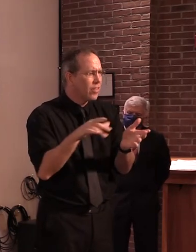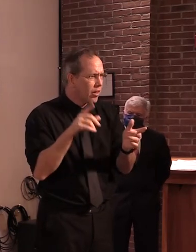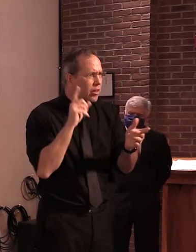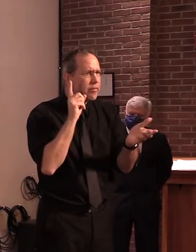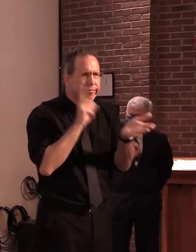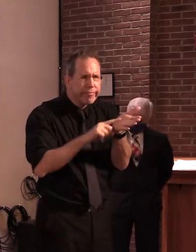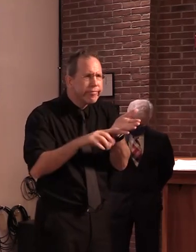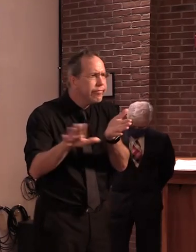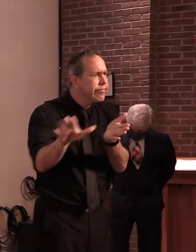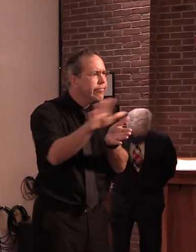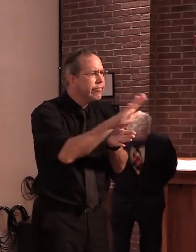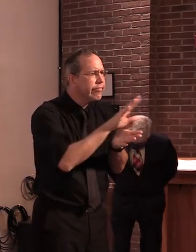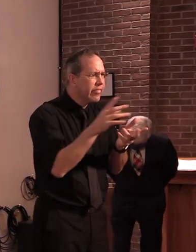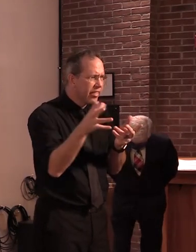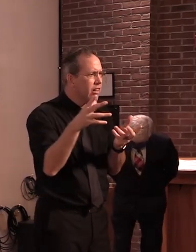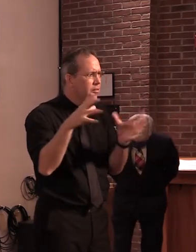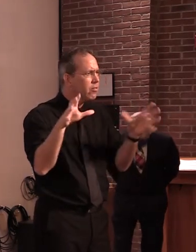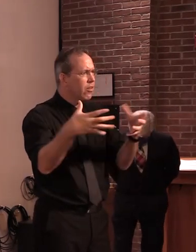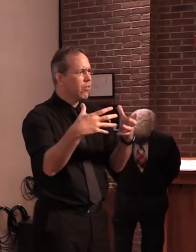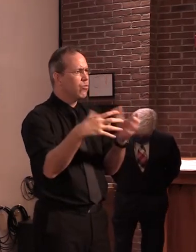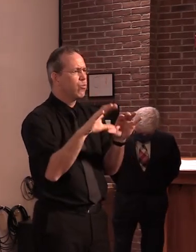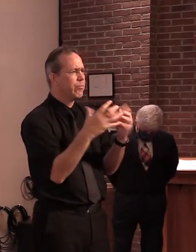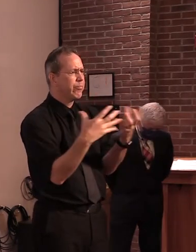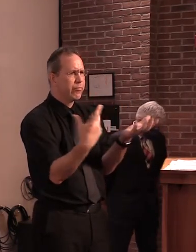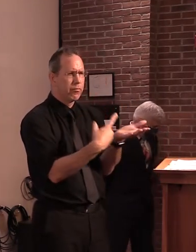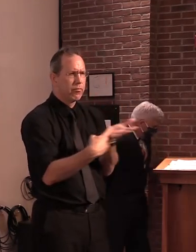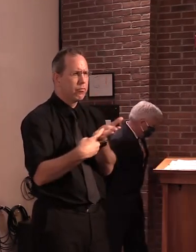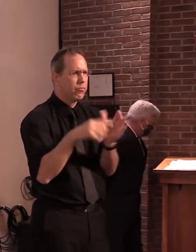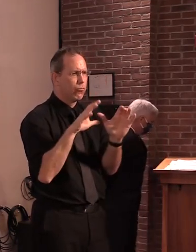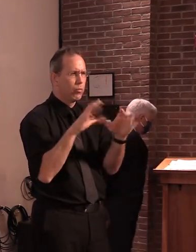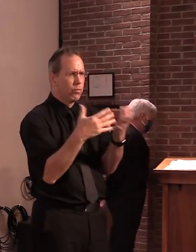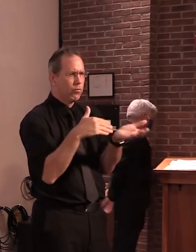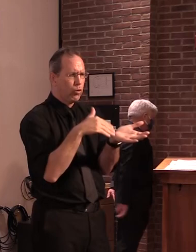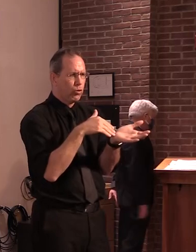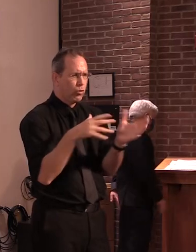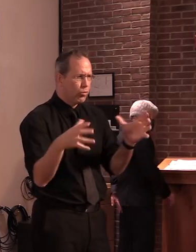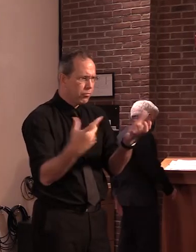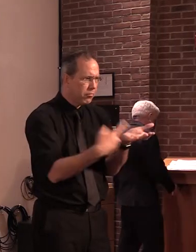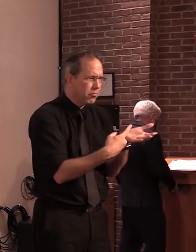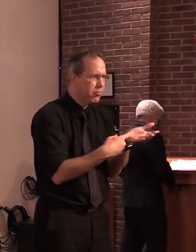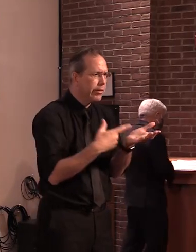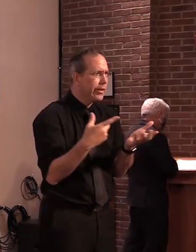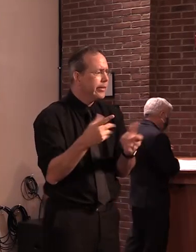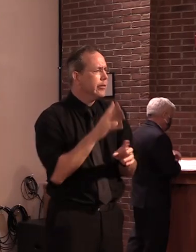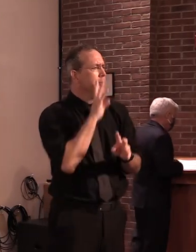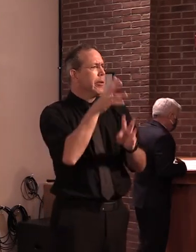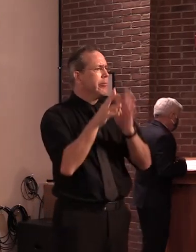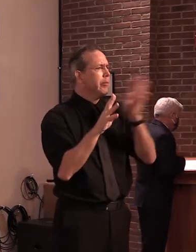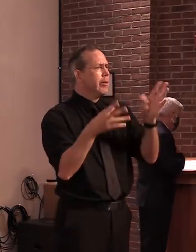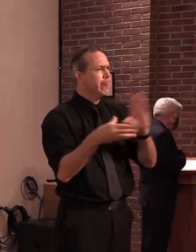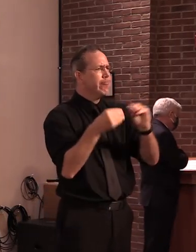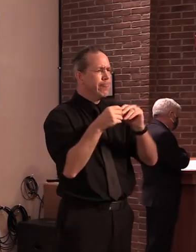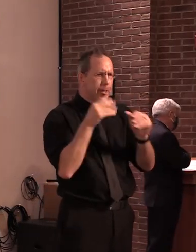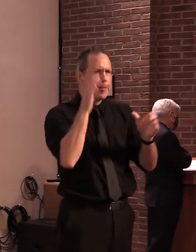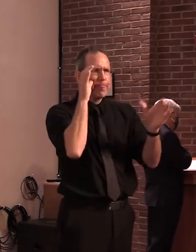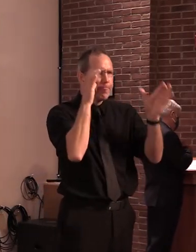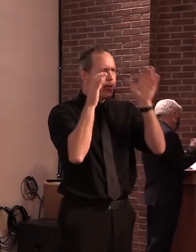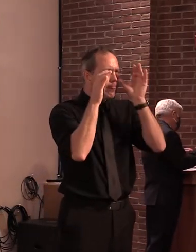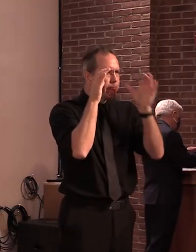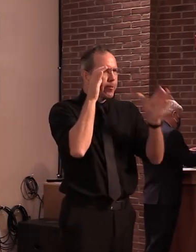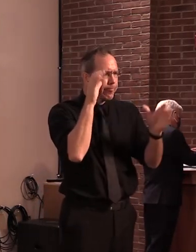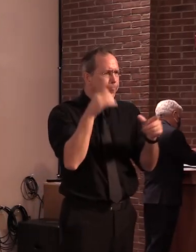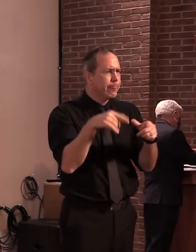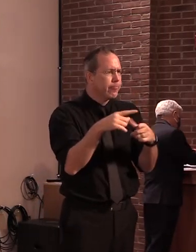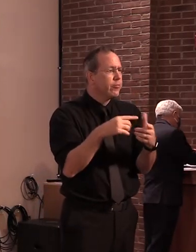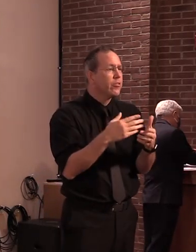vocal in using this literature to support their concern that kids are being harmed more by being out of